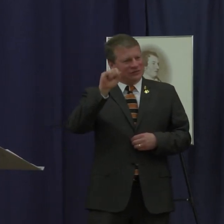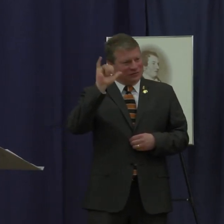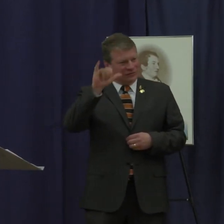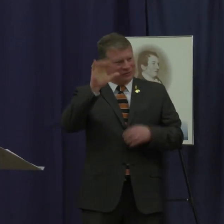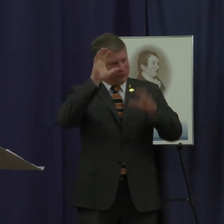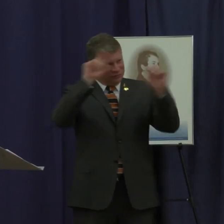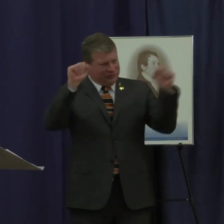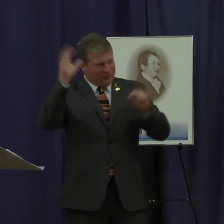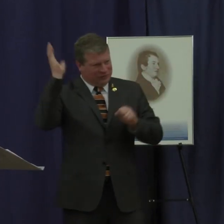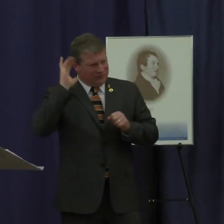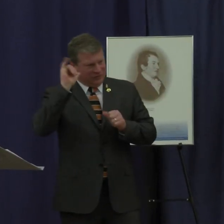Dr. Perkins,